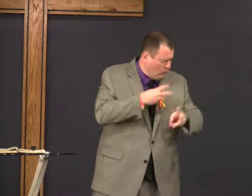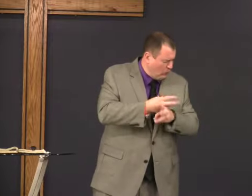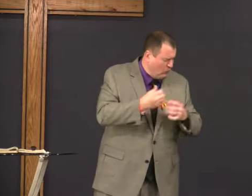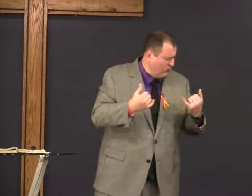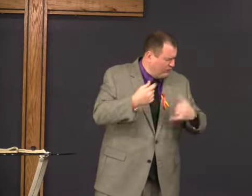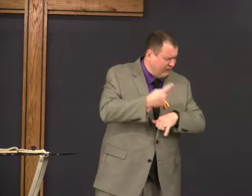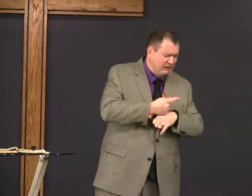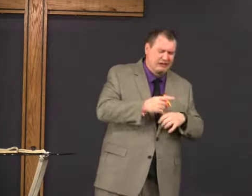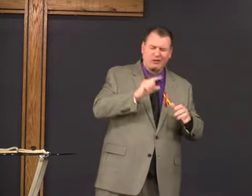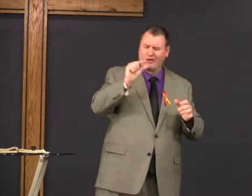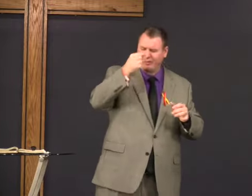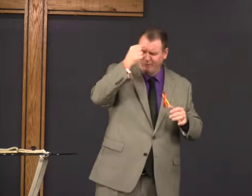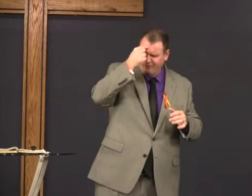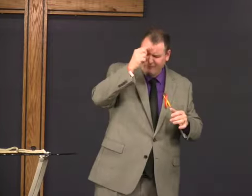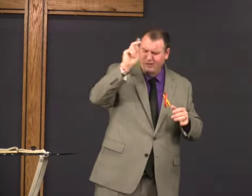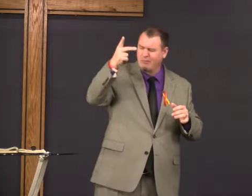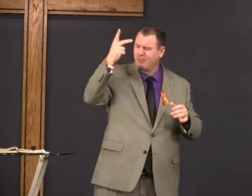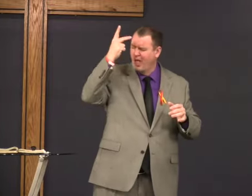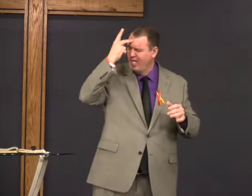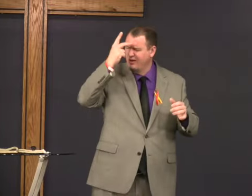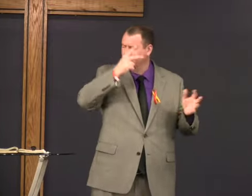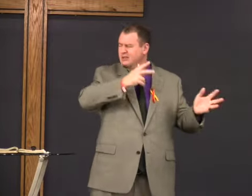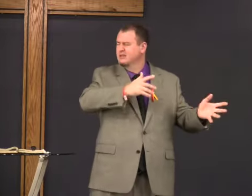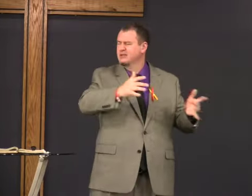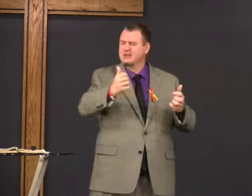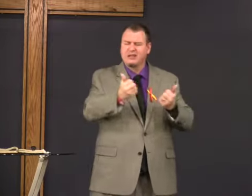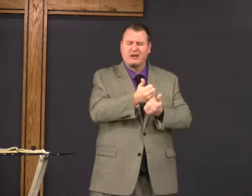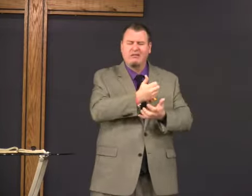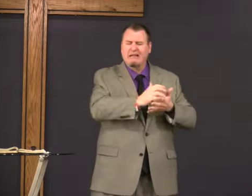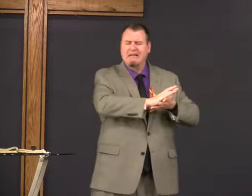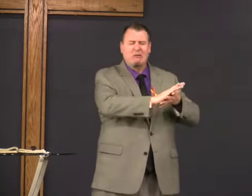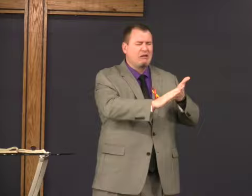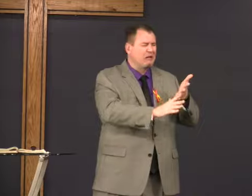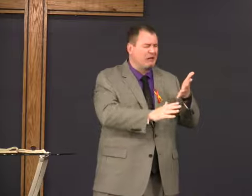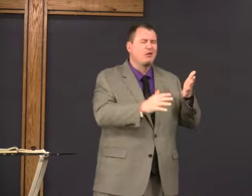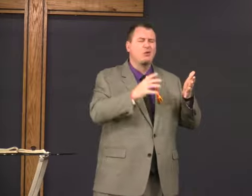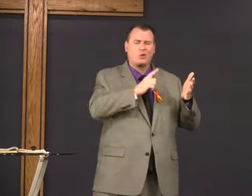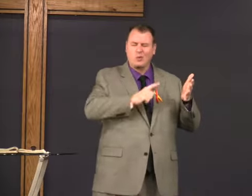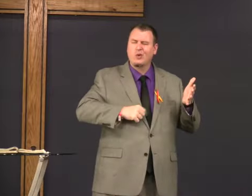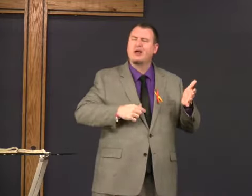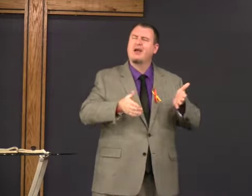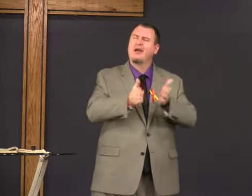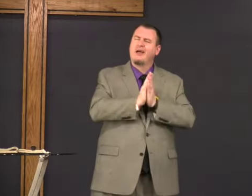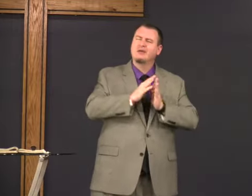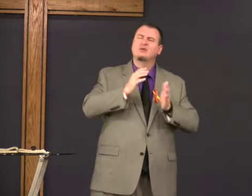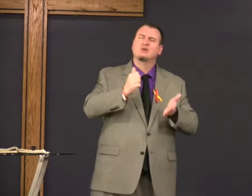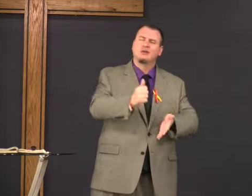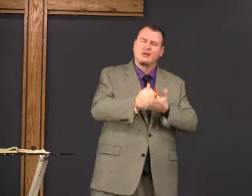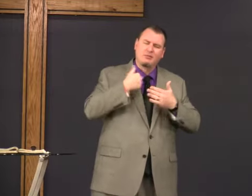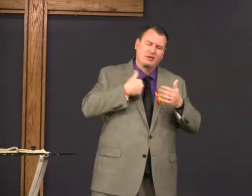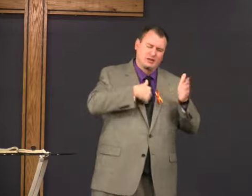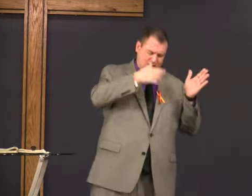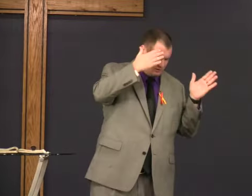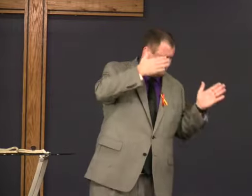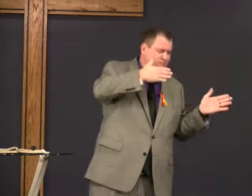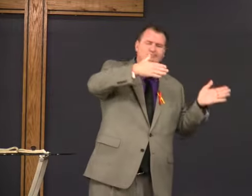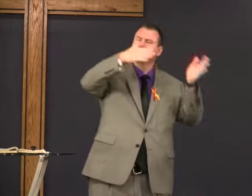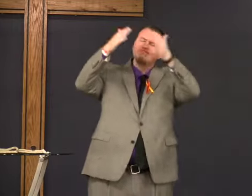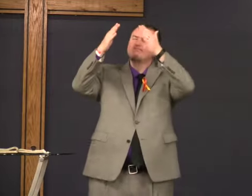God, help us not to be focused on ourselves or with focus on politics or whatever it may be, but that we